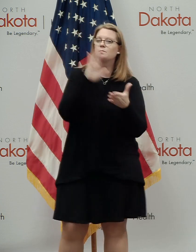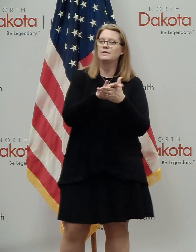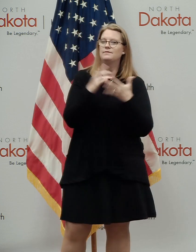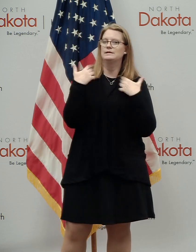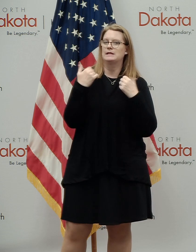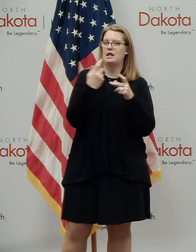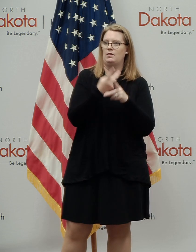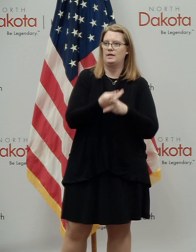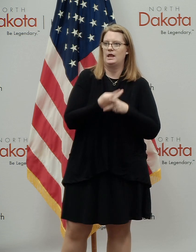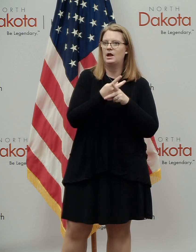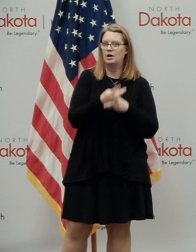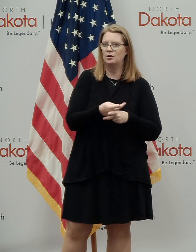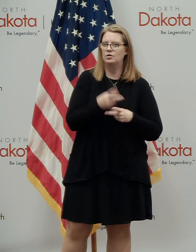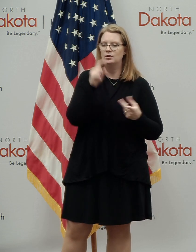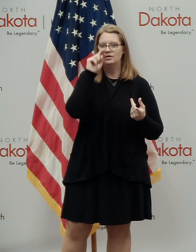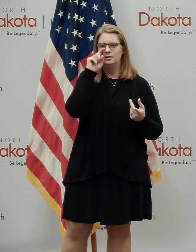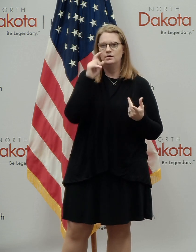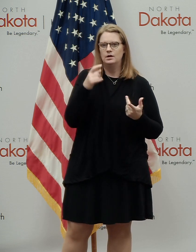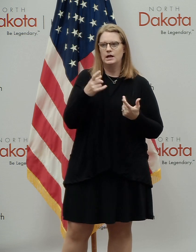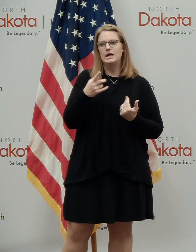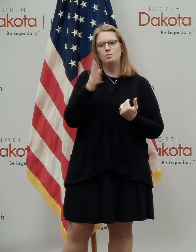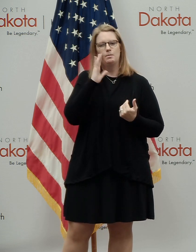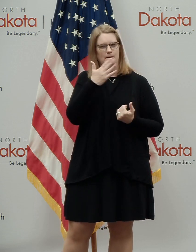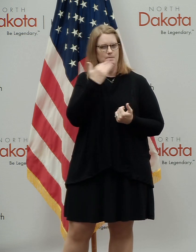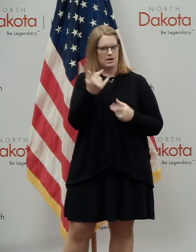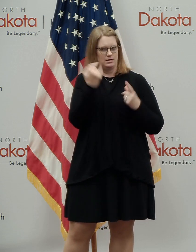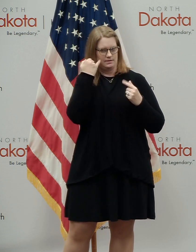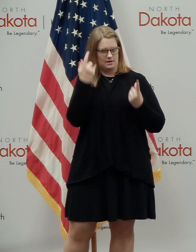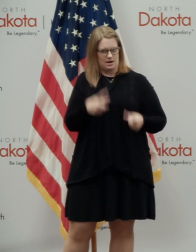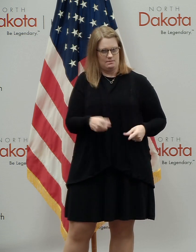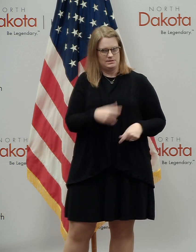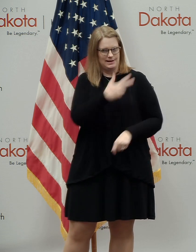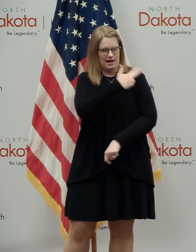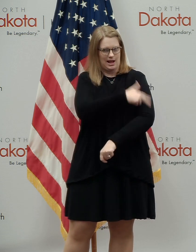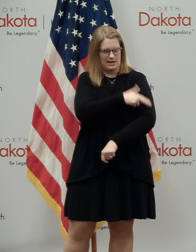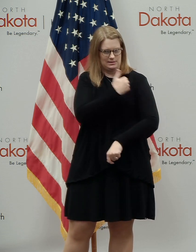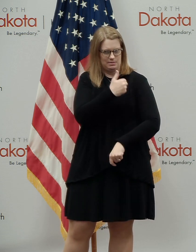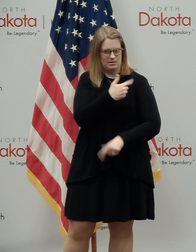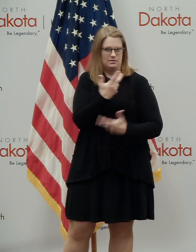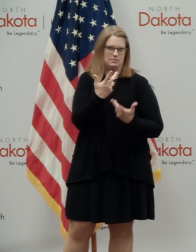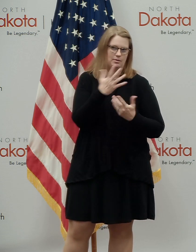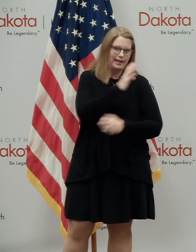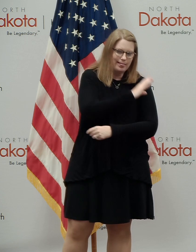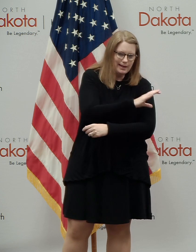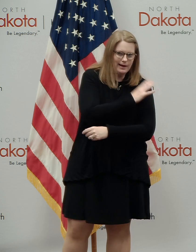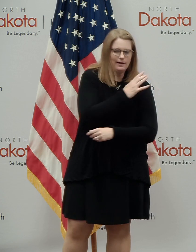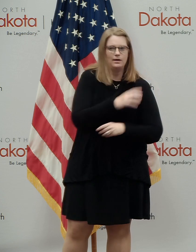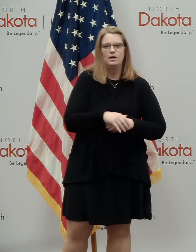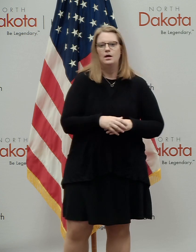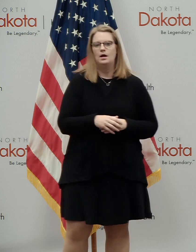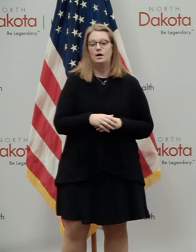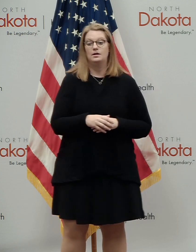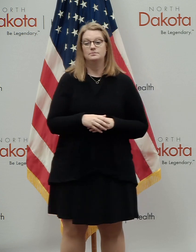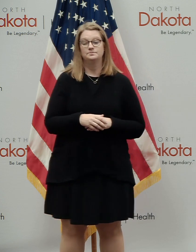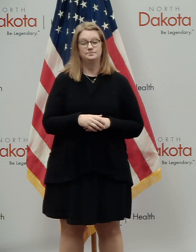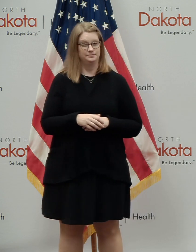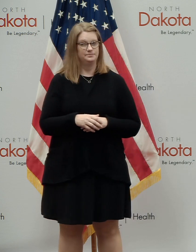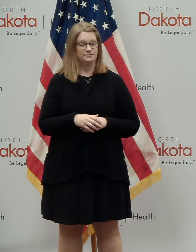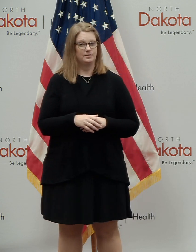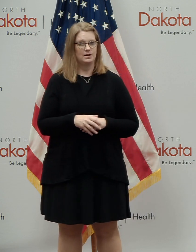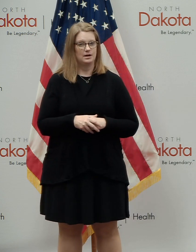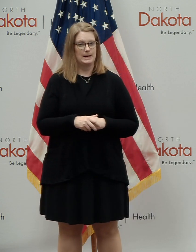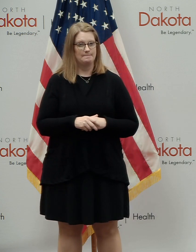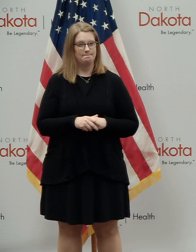better served with healthcare under our roof. And so I think it's important, I think, for people to understand